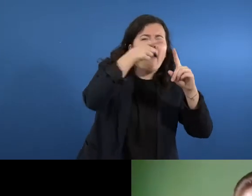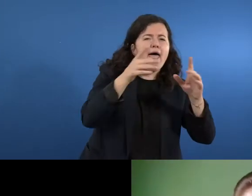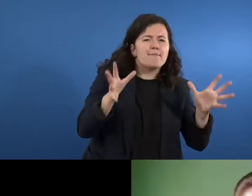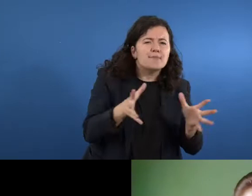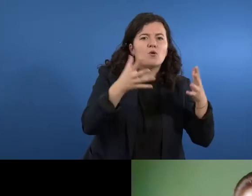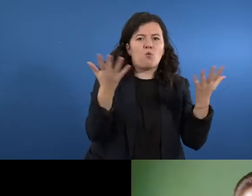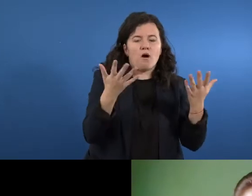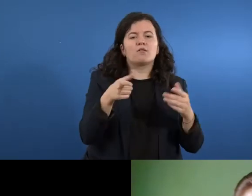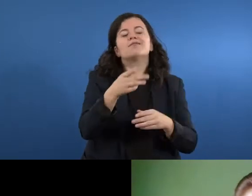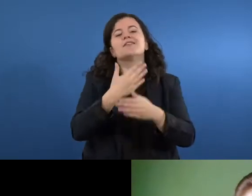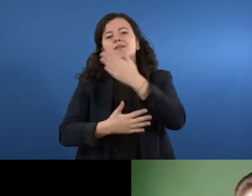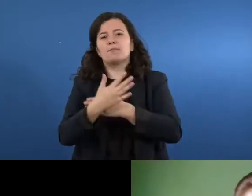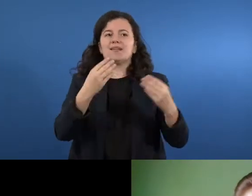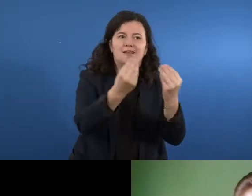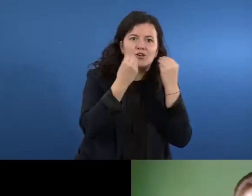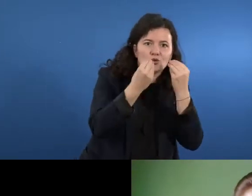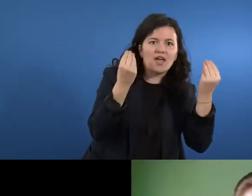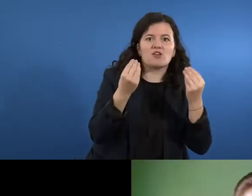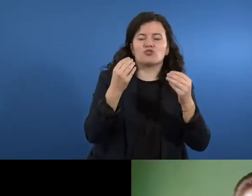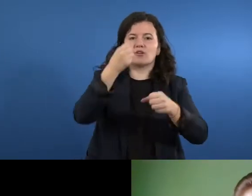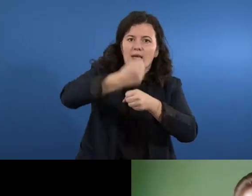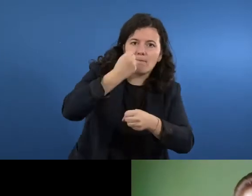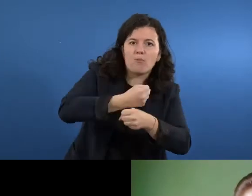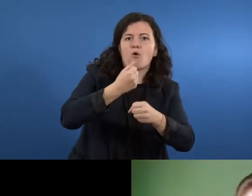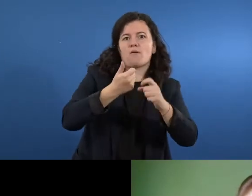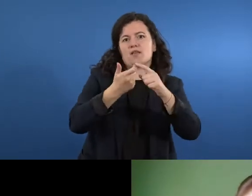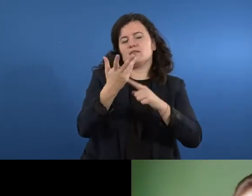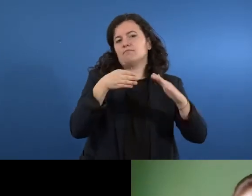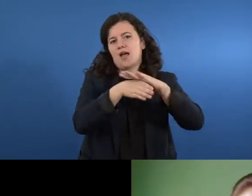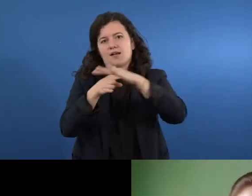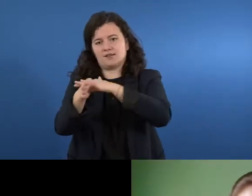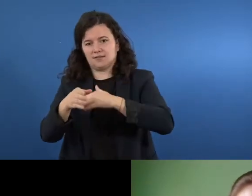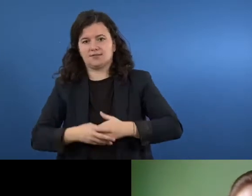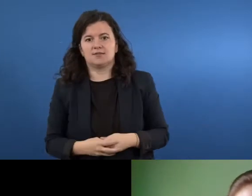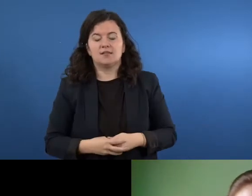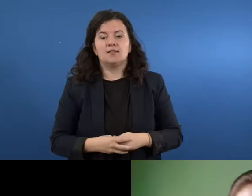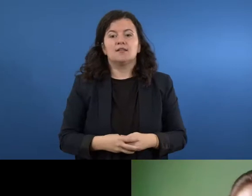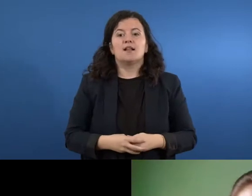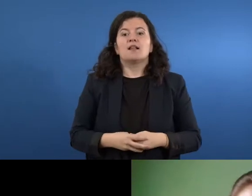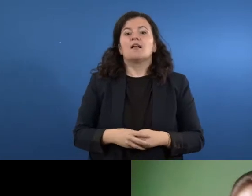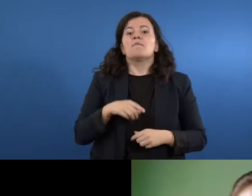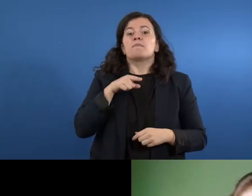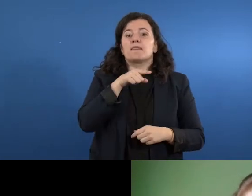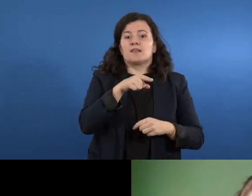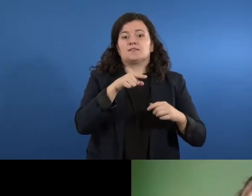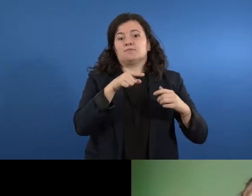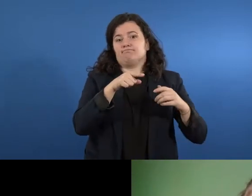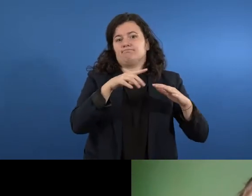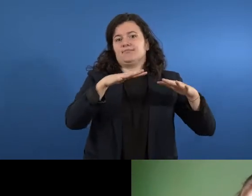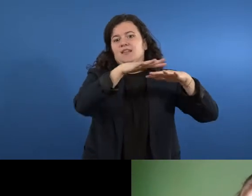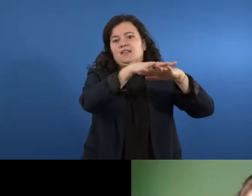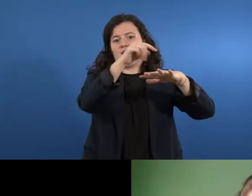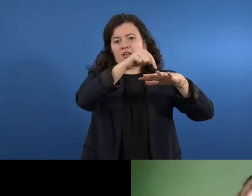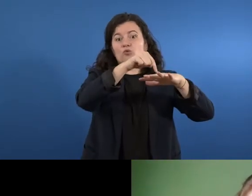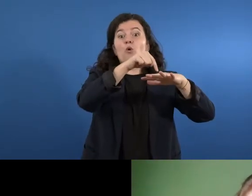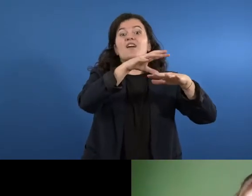participation. Project Inclusion is a secretariat of the Philippine Business and Disability Network, which is also a member of the